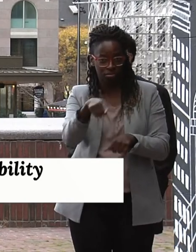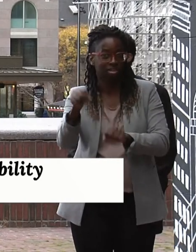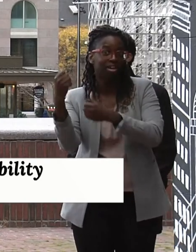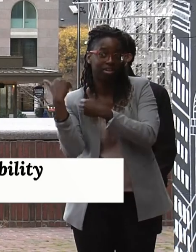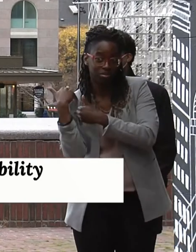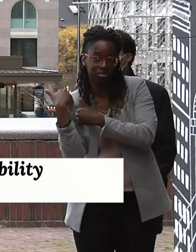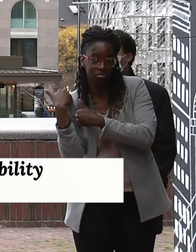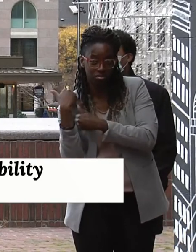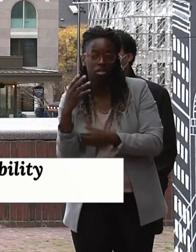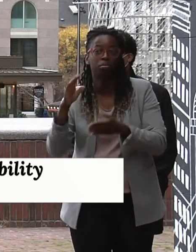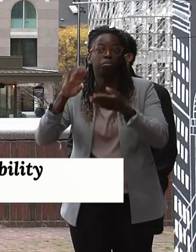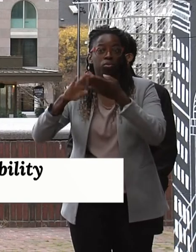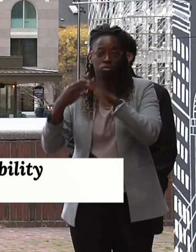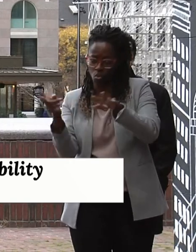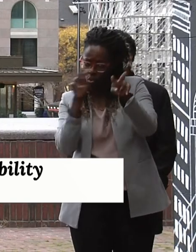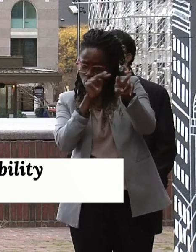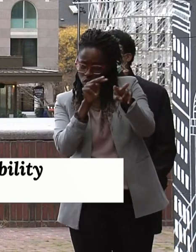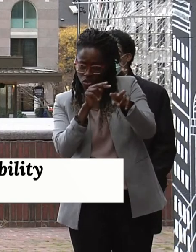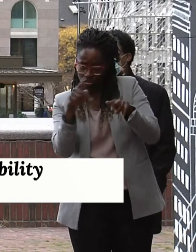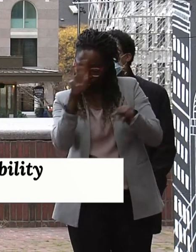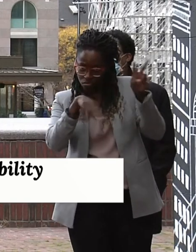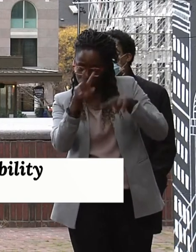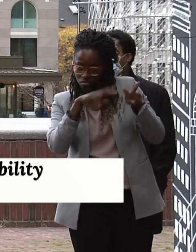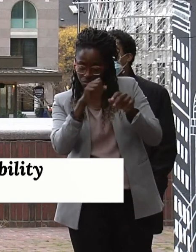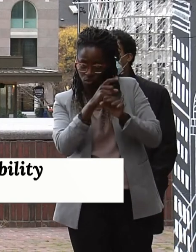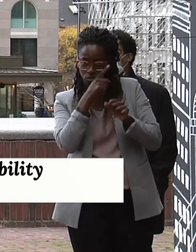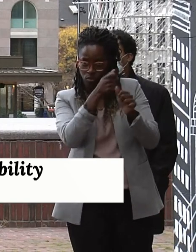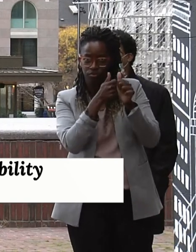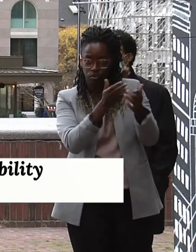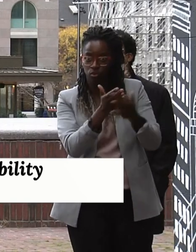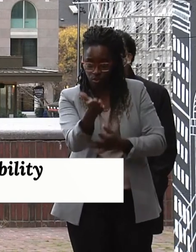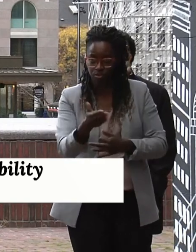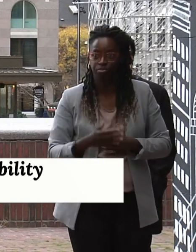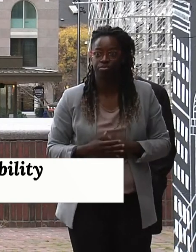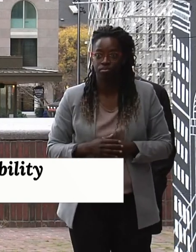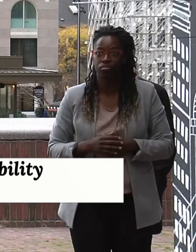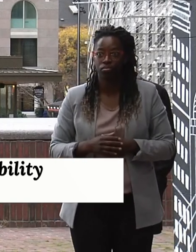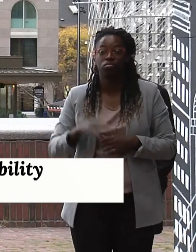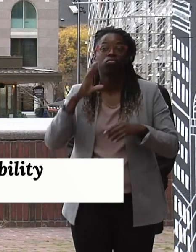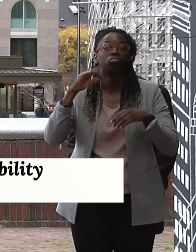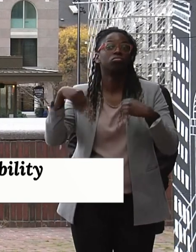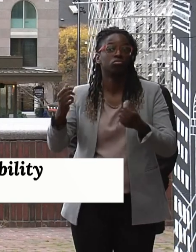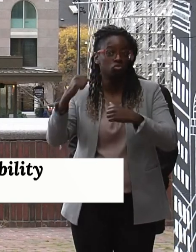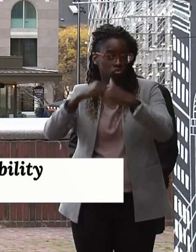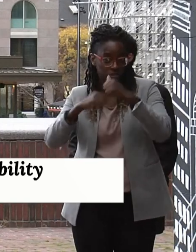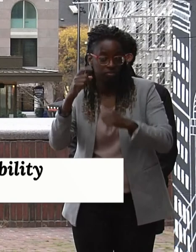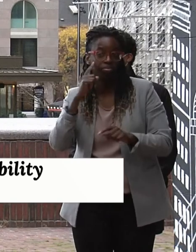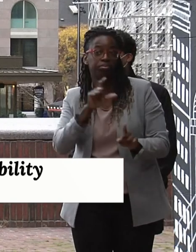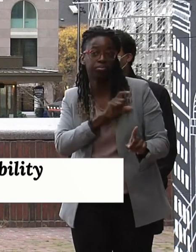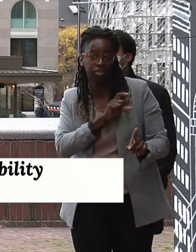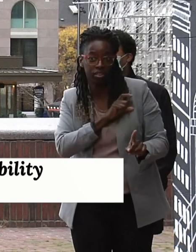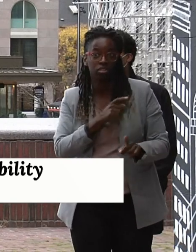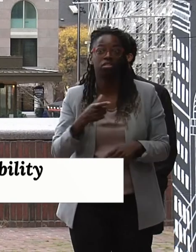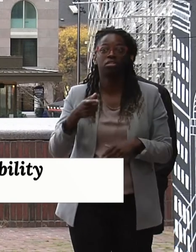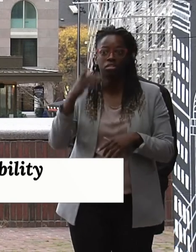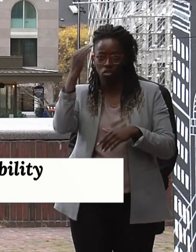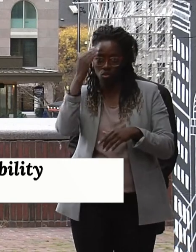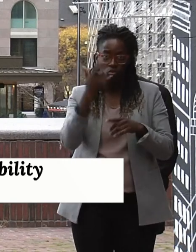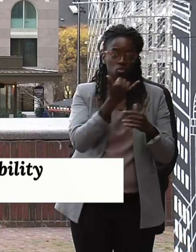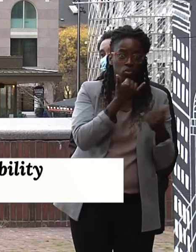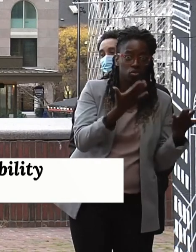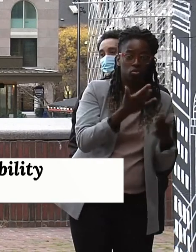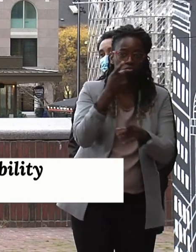It also provides a more predictability and a structure for our police officers. This is what our communities, speaking